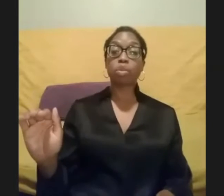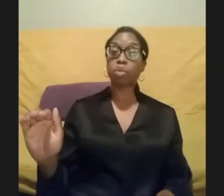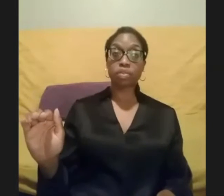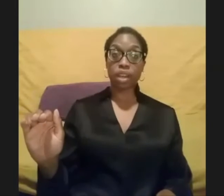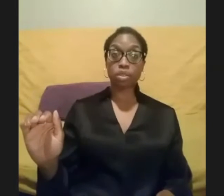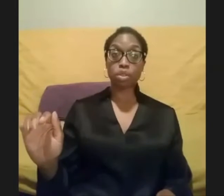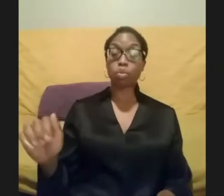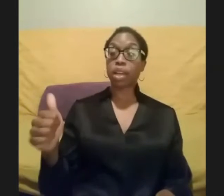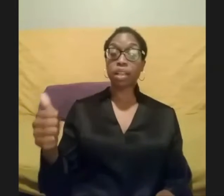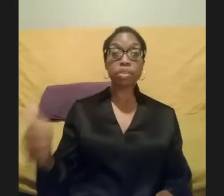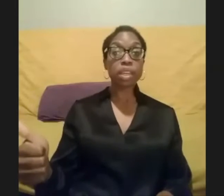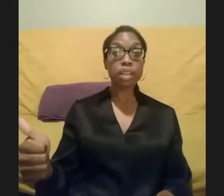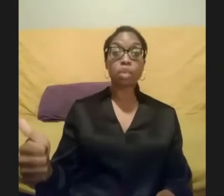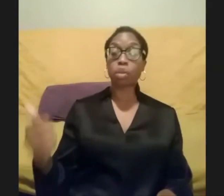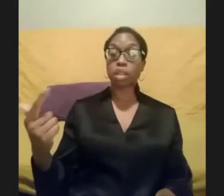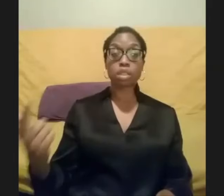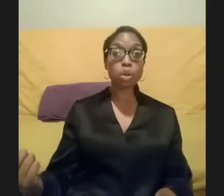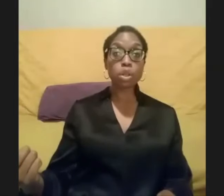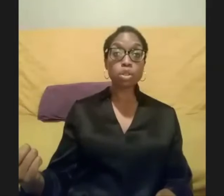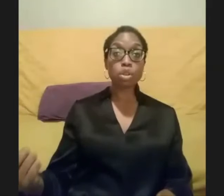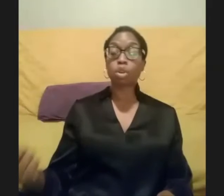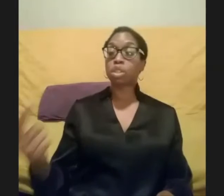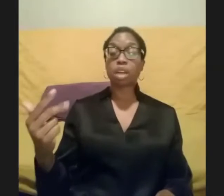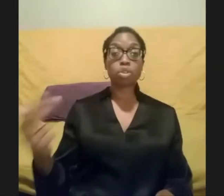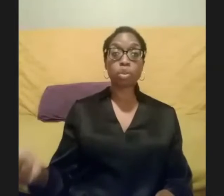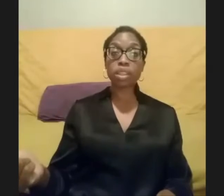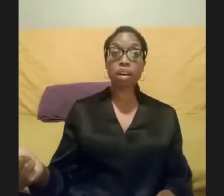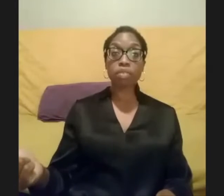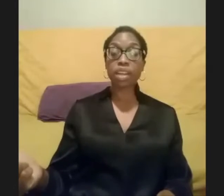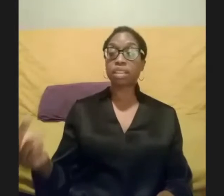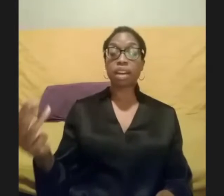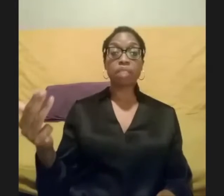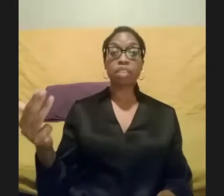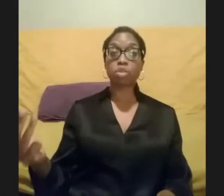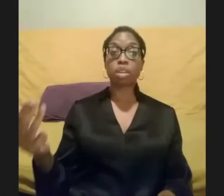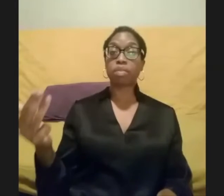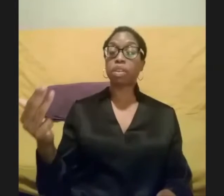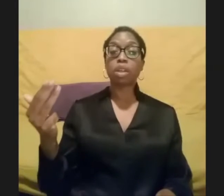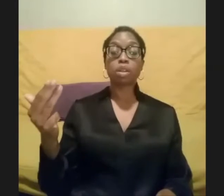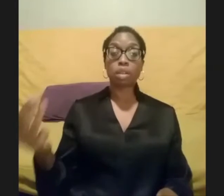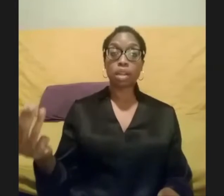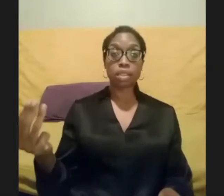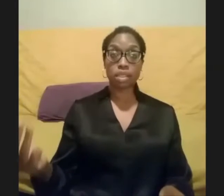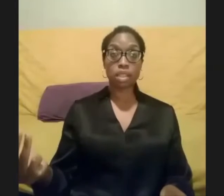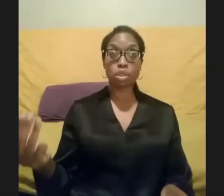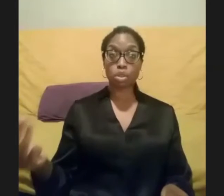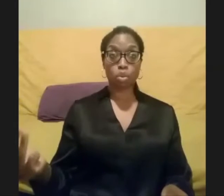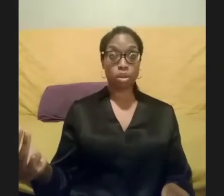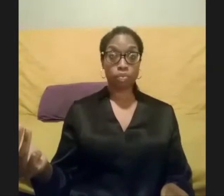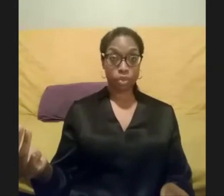risk factors, who were healthy, were non-smokers, did not drink that often, and did not have a history of colonic disease or disorder,